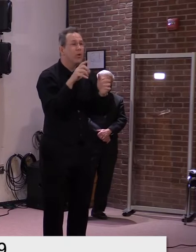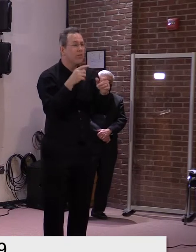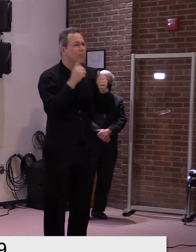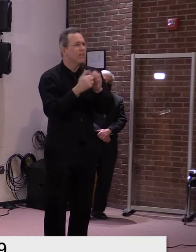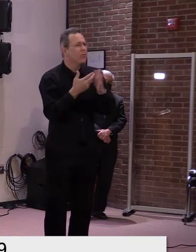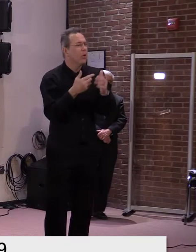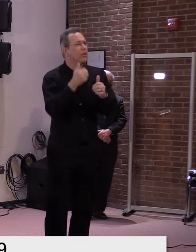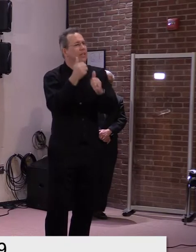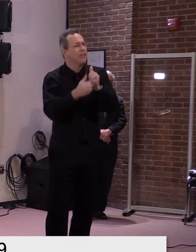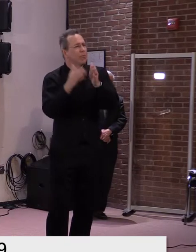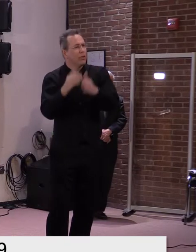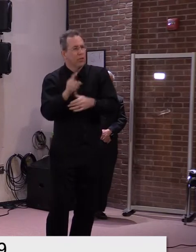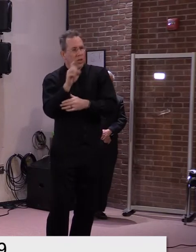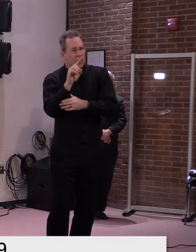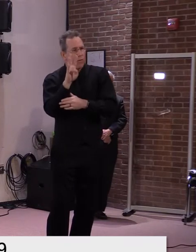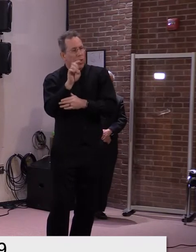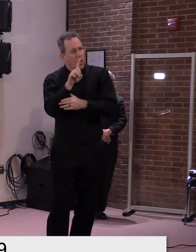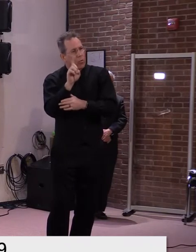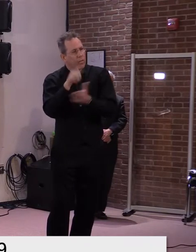married couple could exclude up to